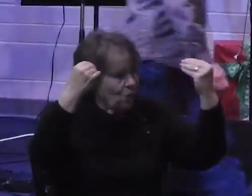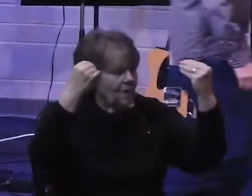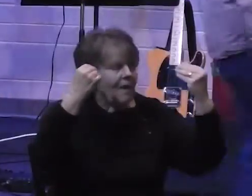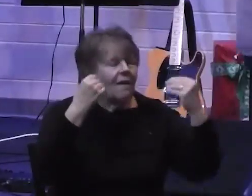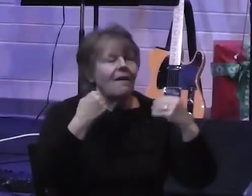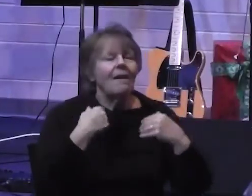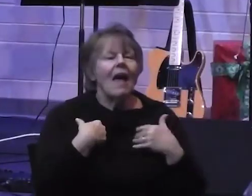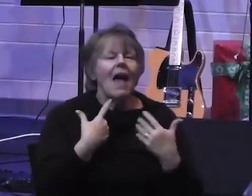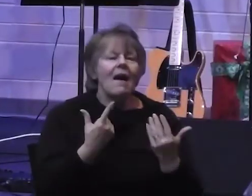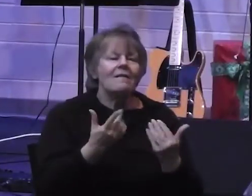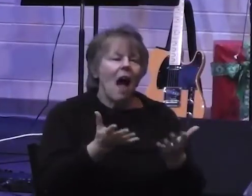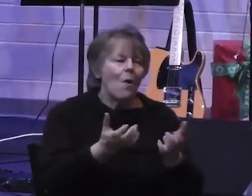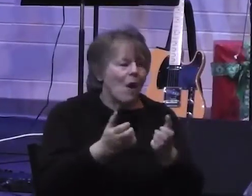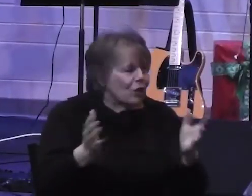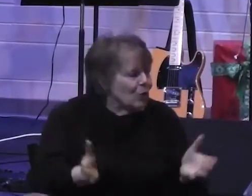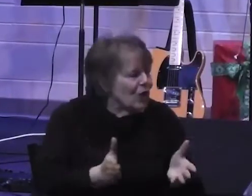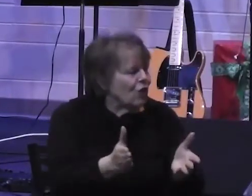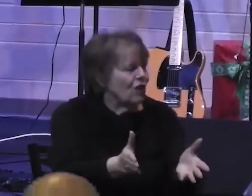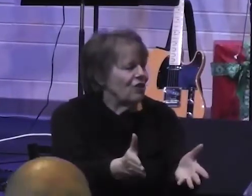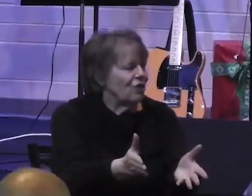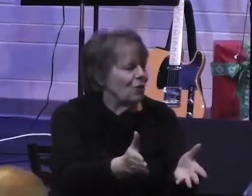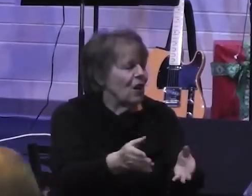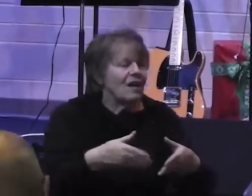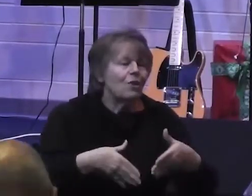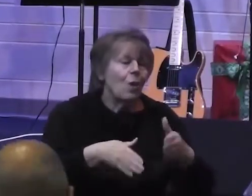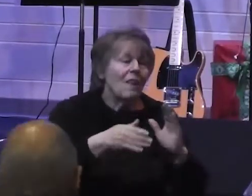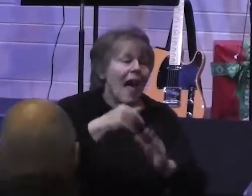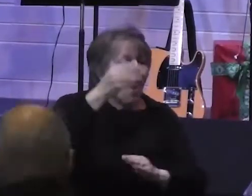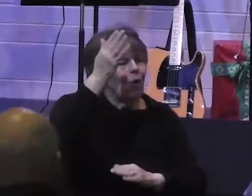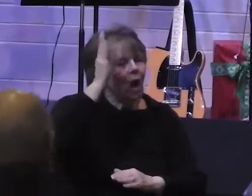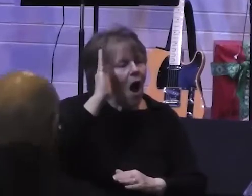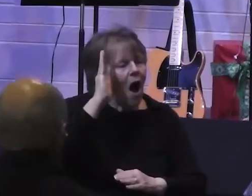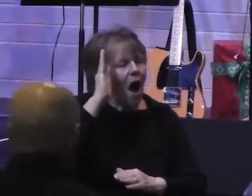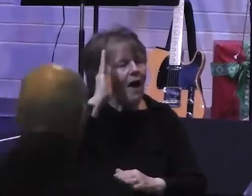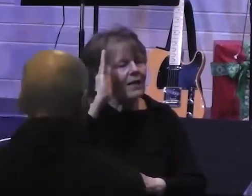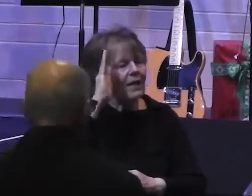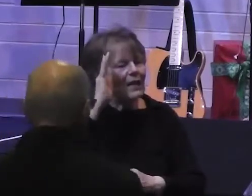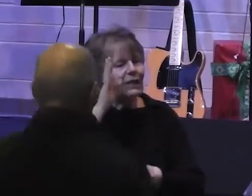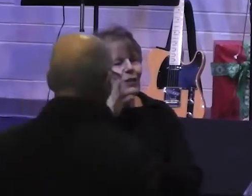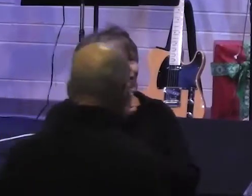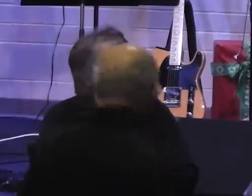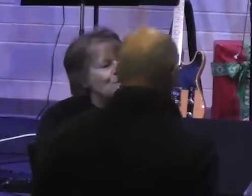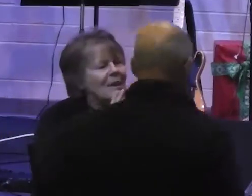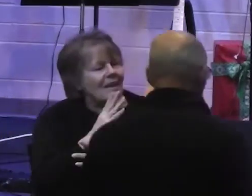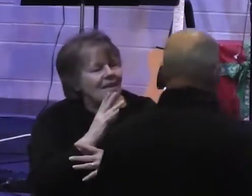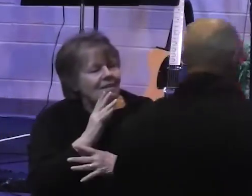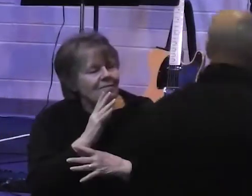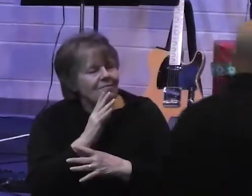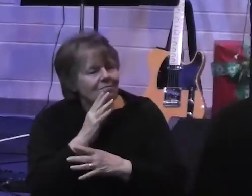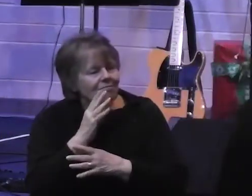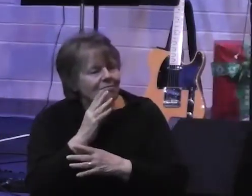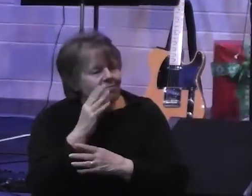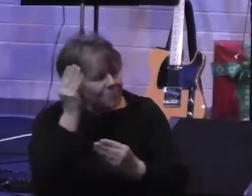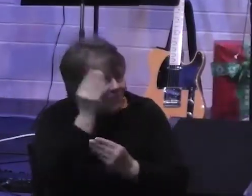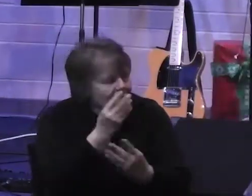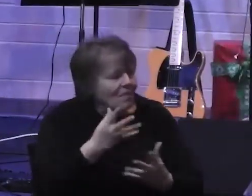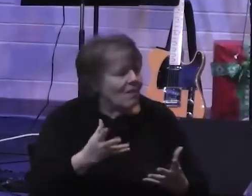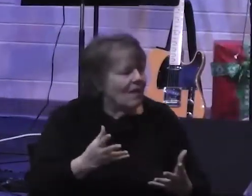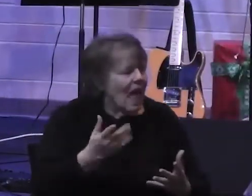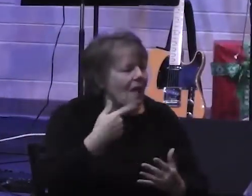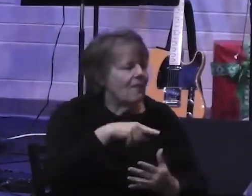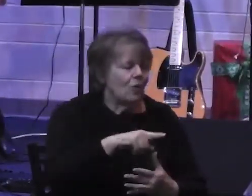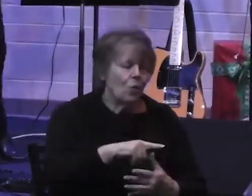to simply let God speak that and put that and soak that into your life in a few ways.